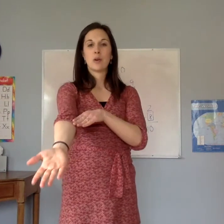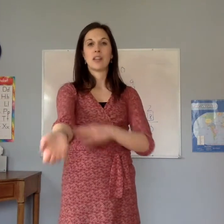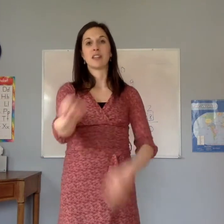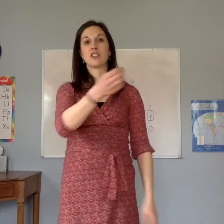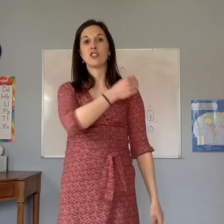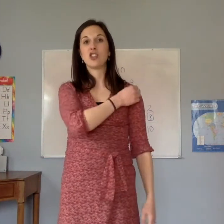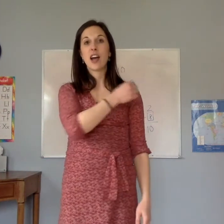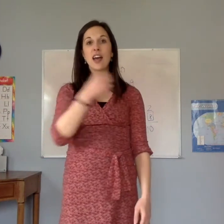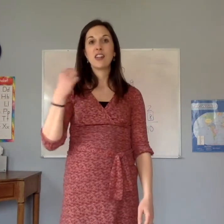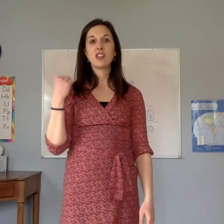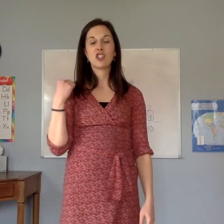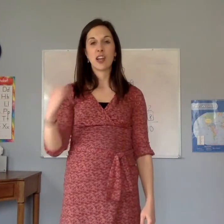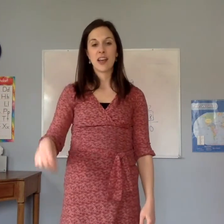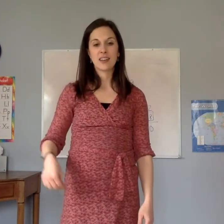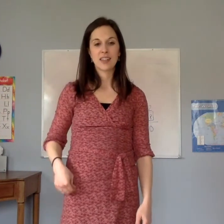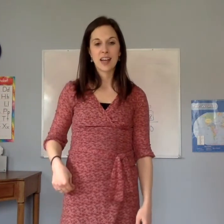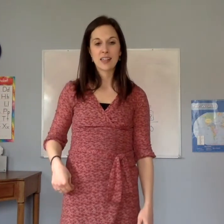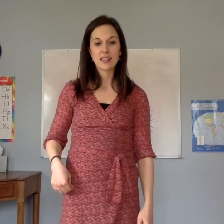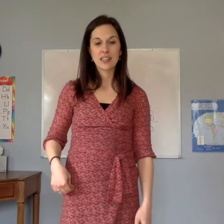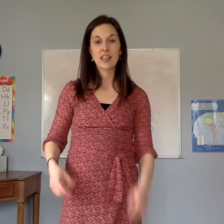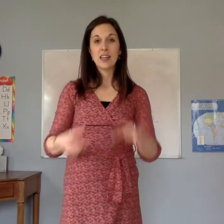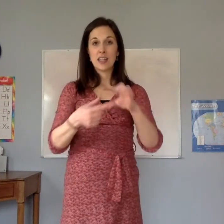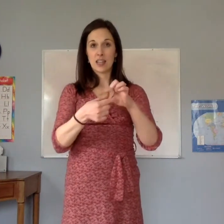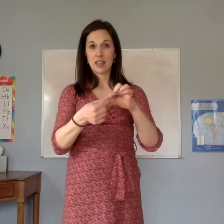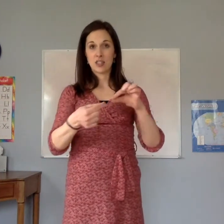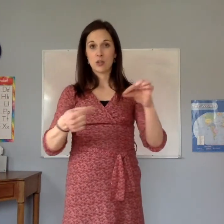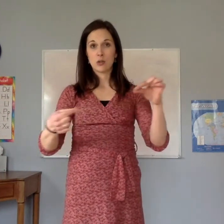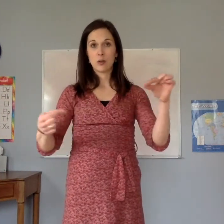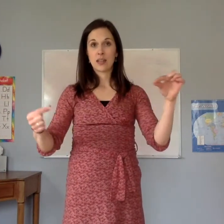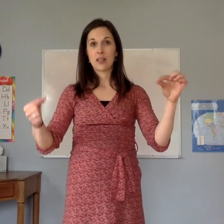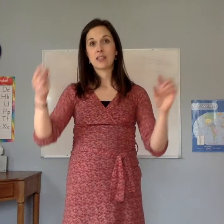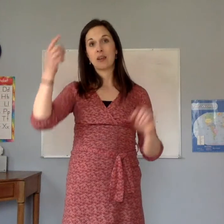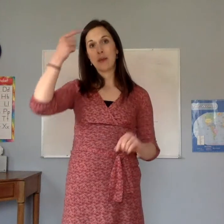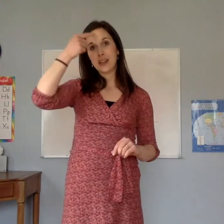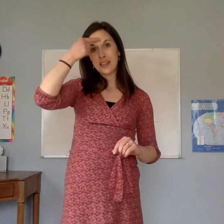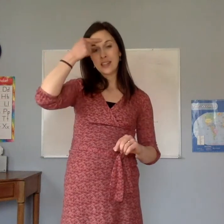Babylonians, China, Shang Dynasty, Hinduism in India,